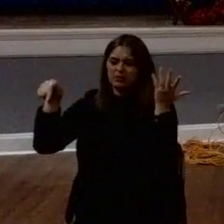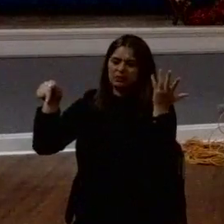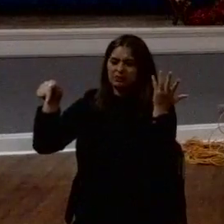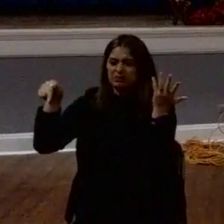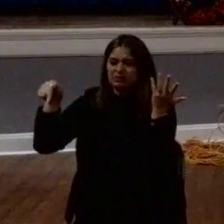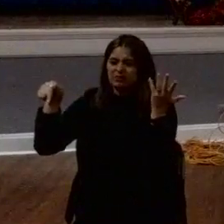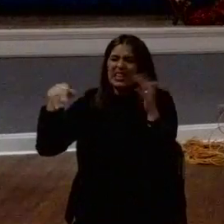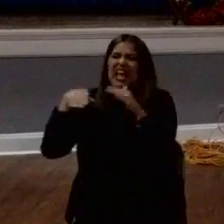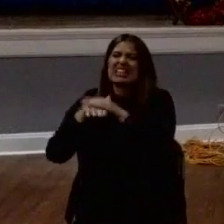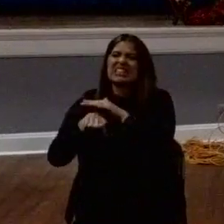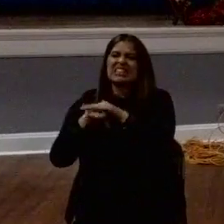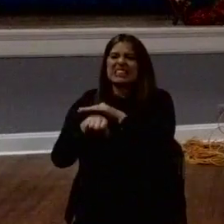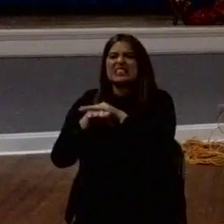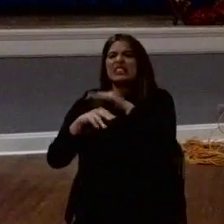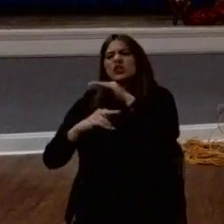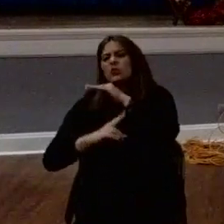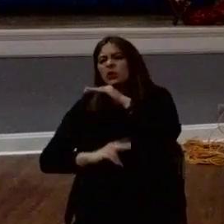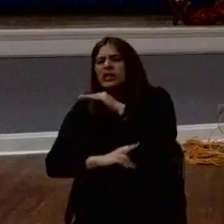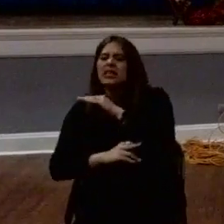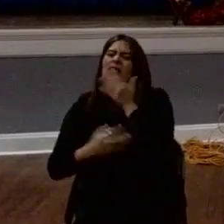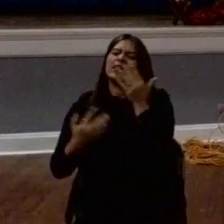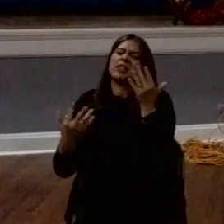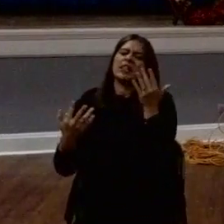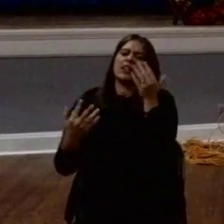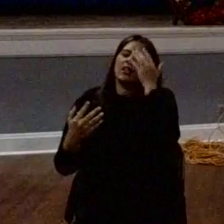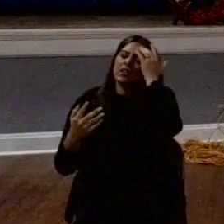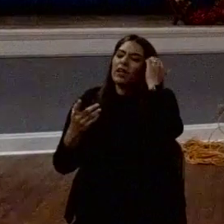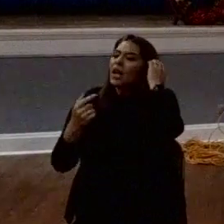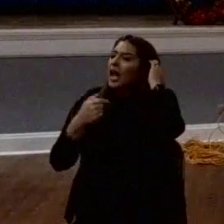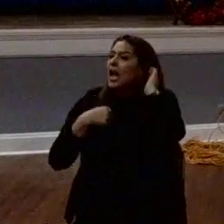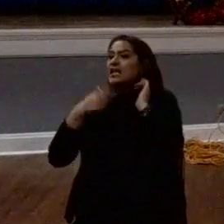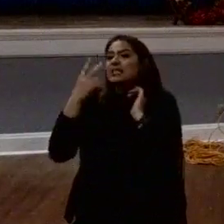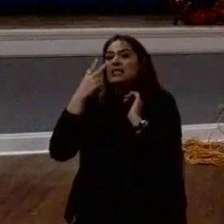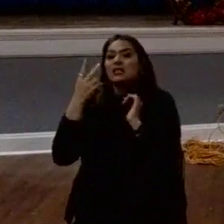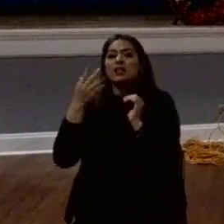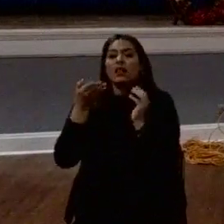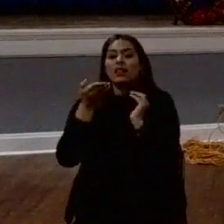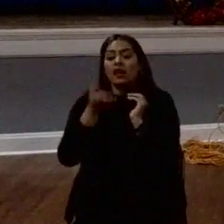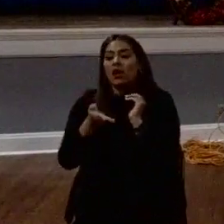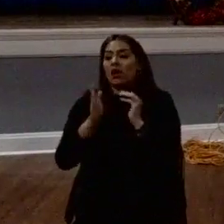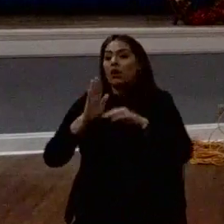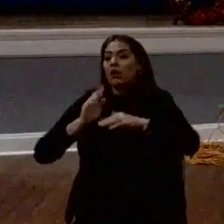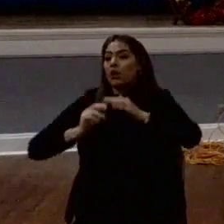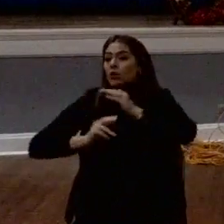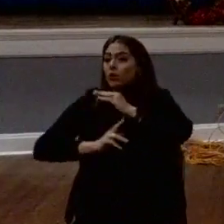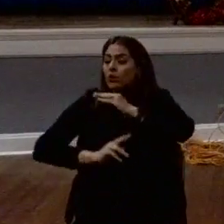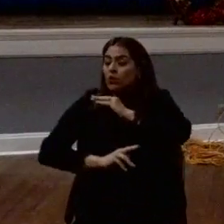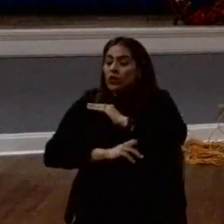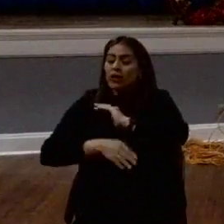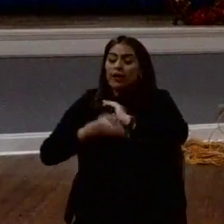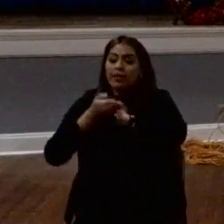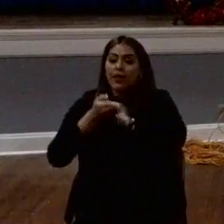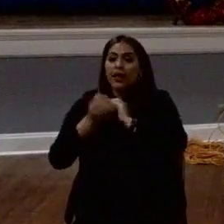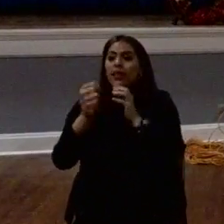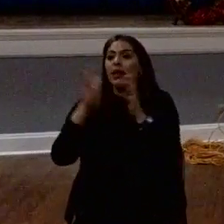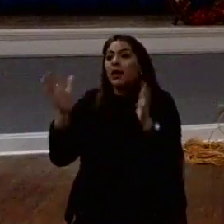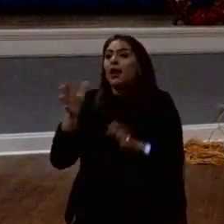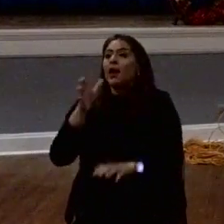just access to that bridge and the people who I see on the bridge and who I've seen, you know, have been a lot of mothers